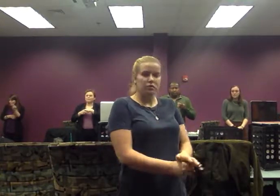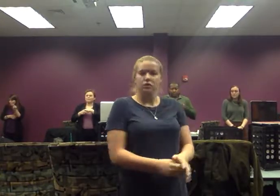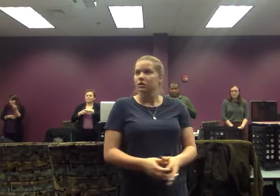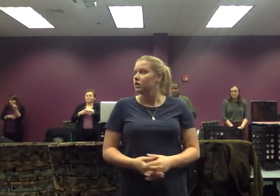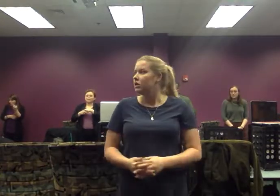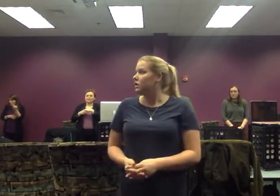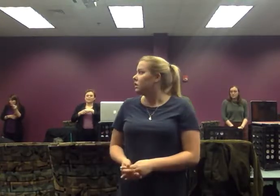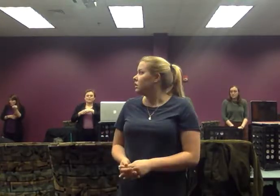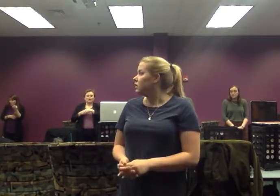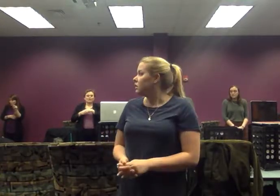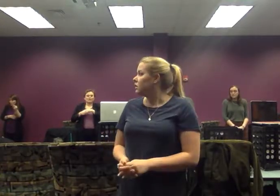university, articles.